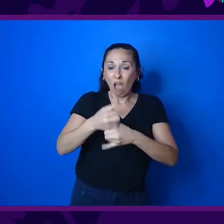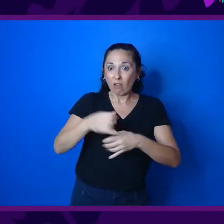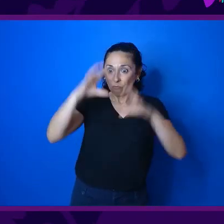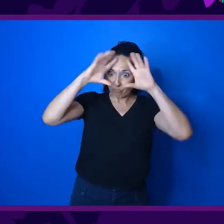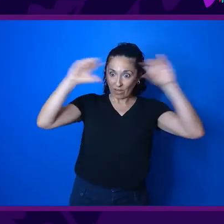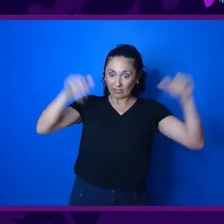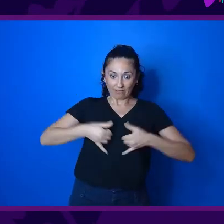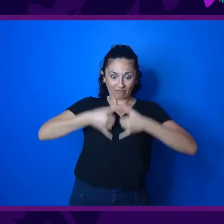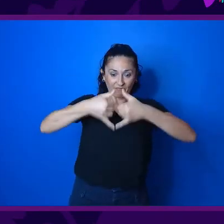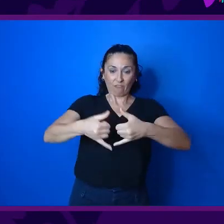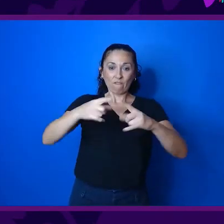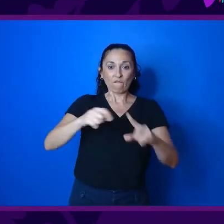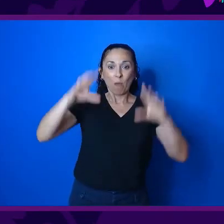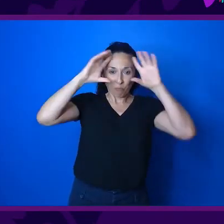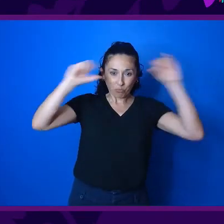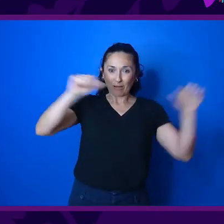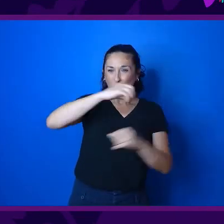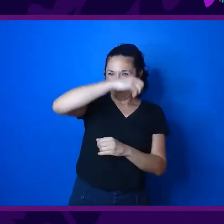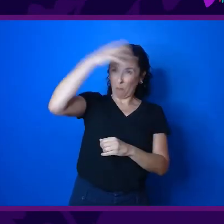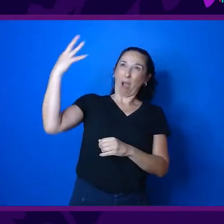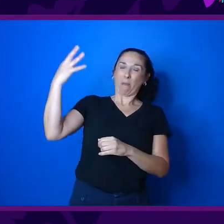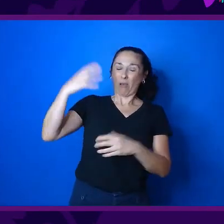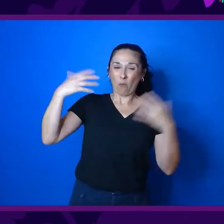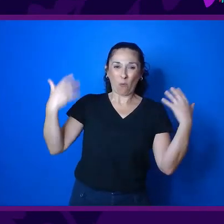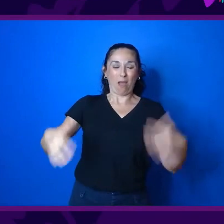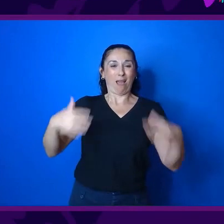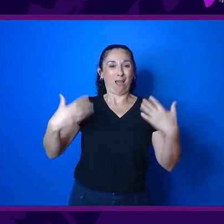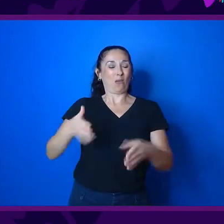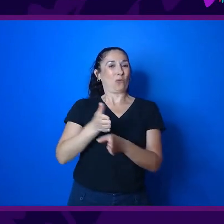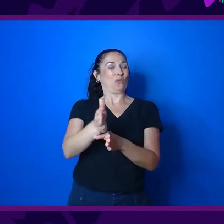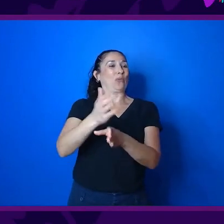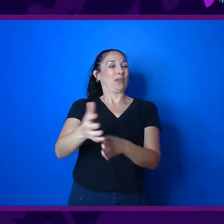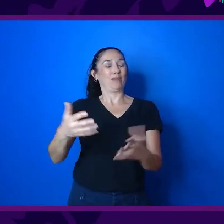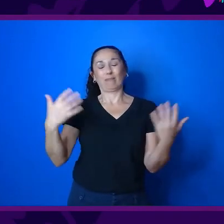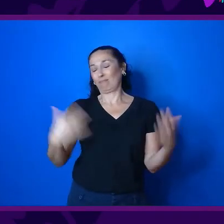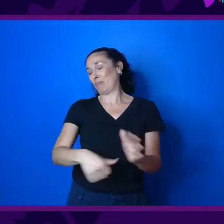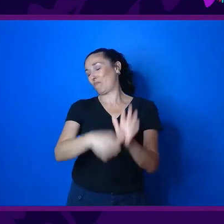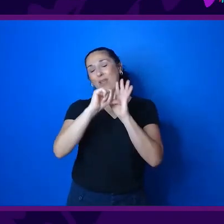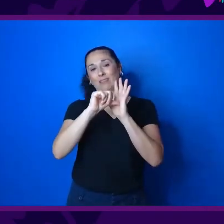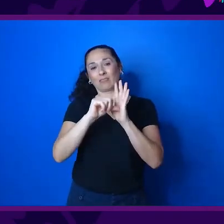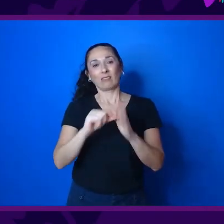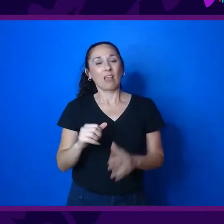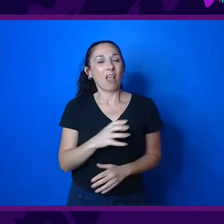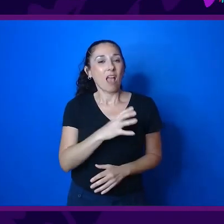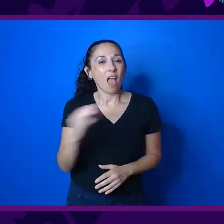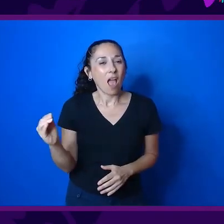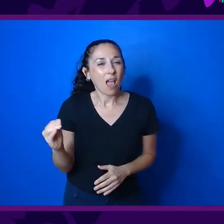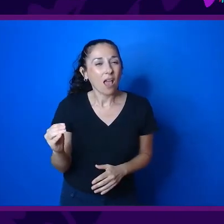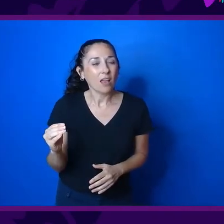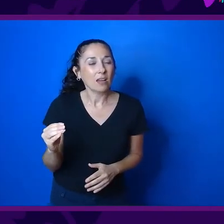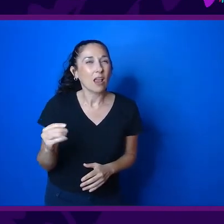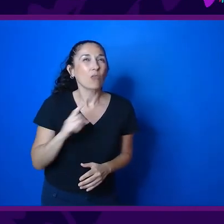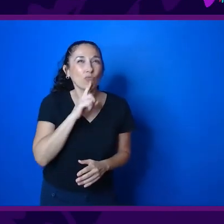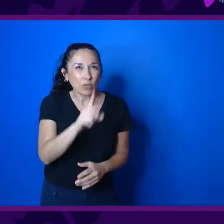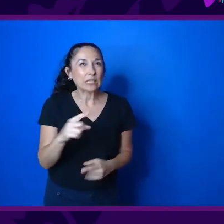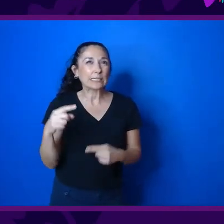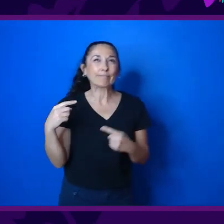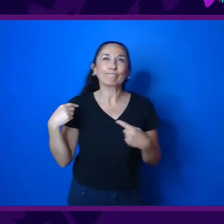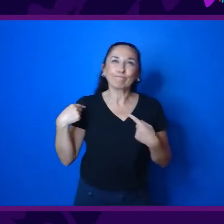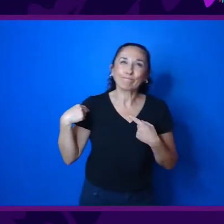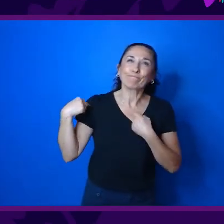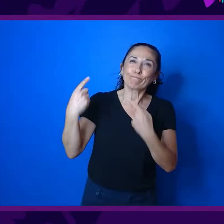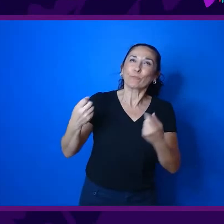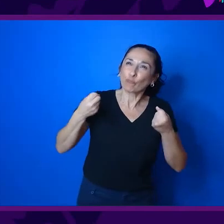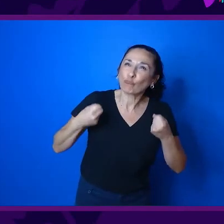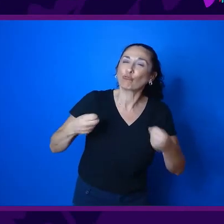from President Obama. What a great career you've had. And I've really tried to emulate